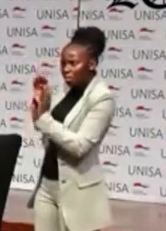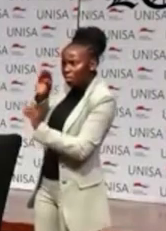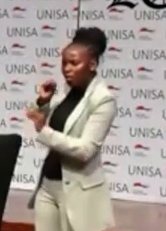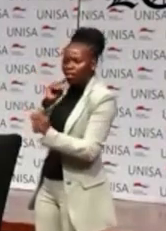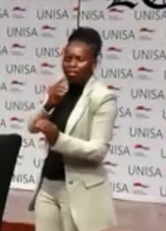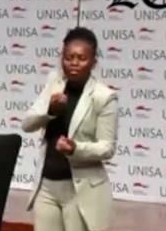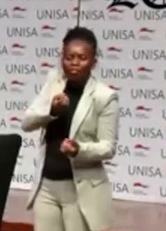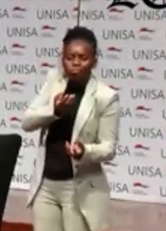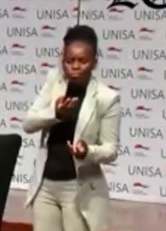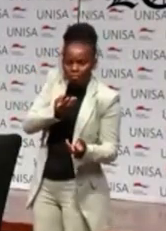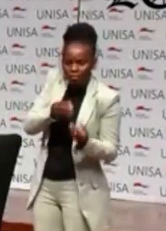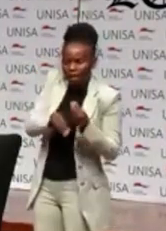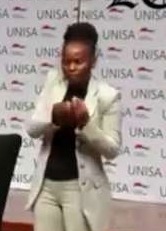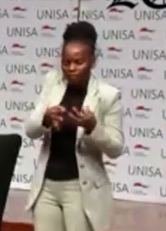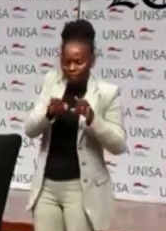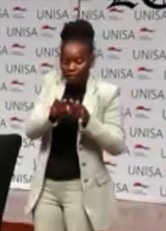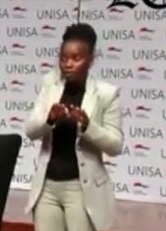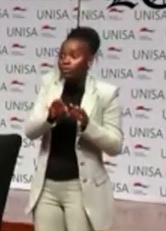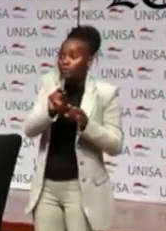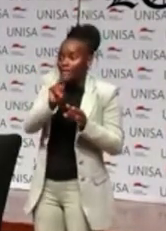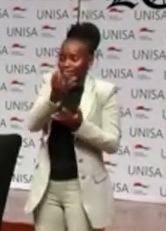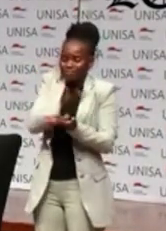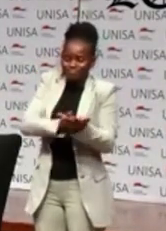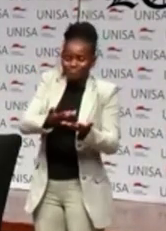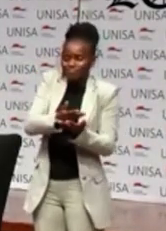through then that in a short 4 minutes. Thank you.